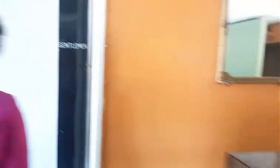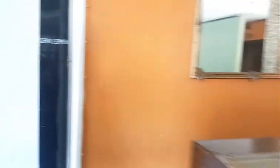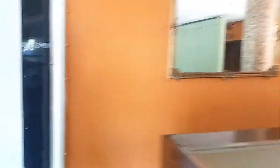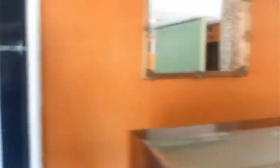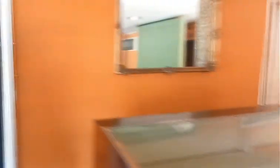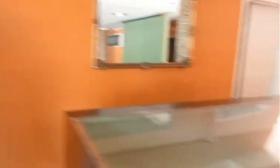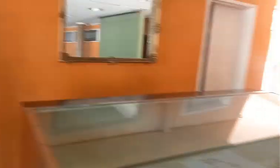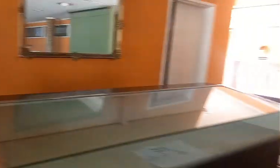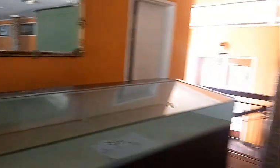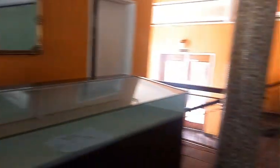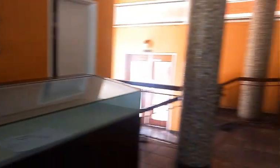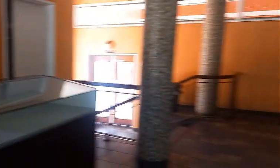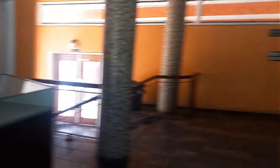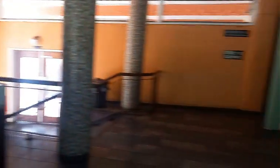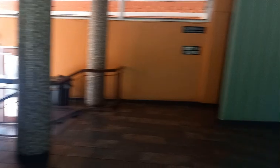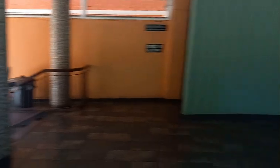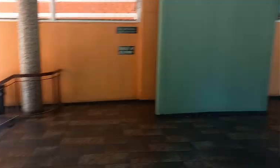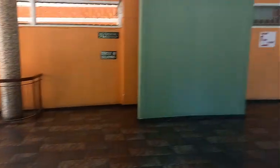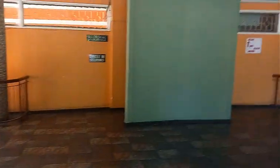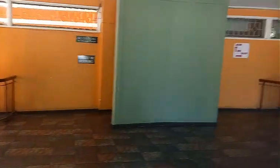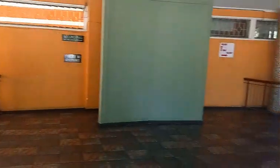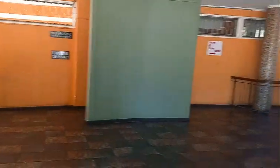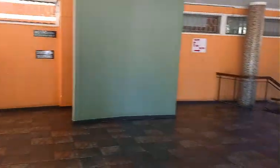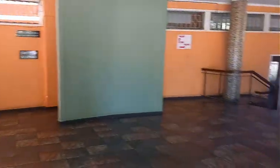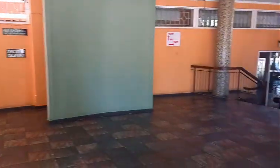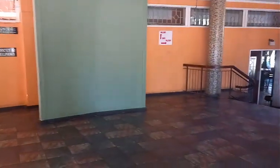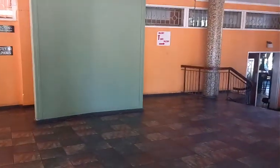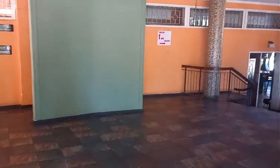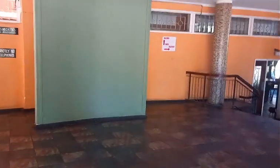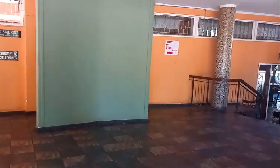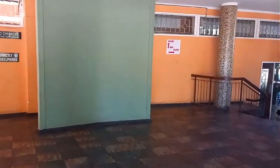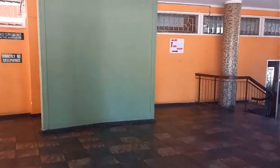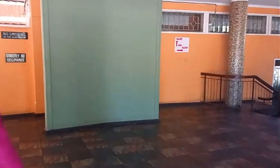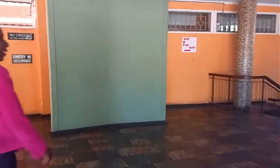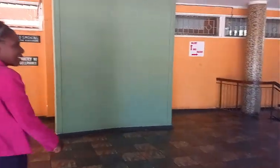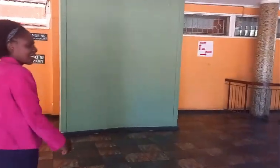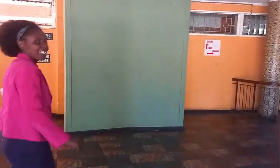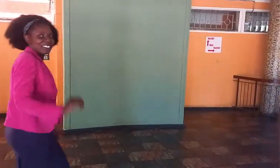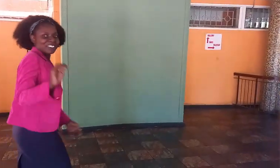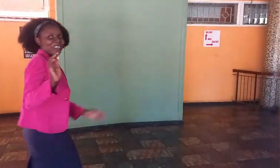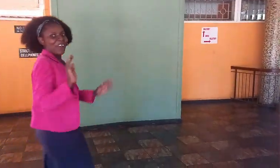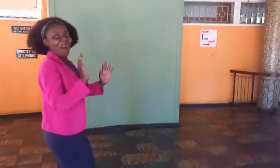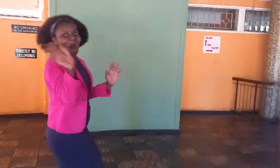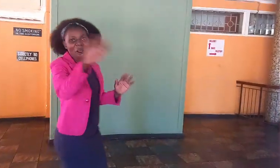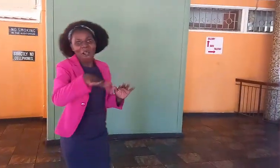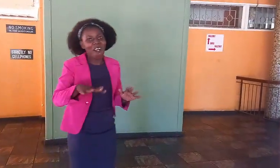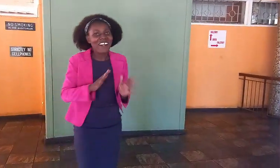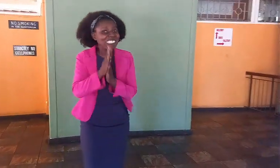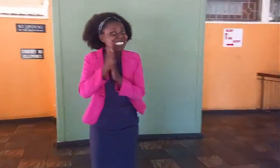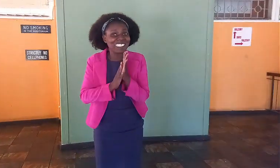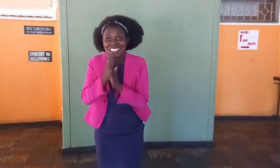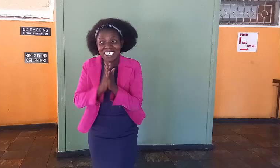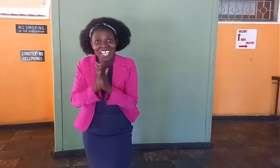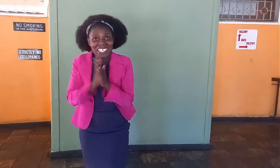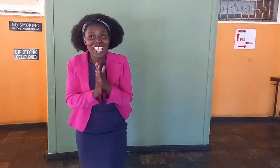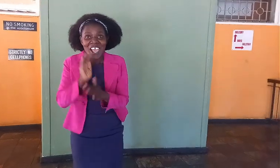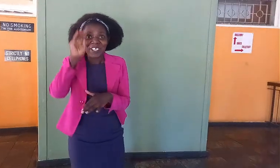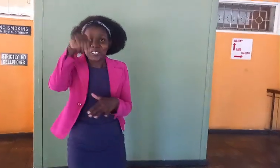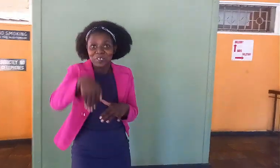is. This will make it easier for the deaf community who might be coming here for the first time to then